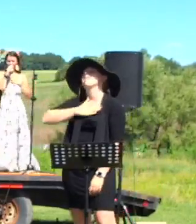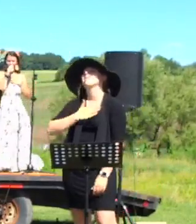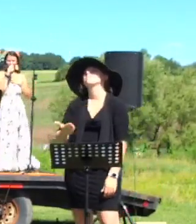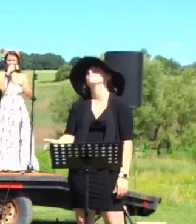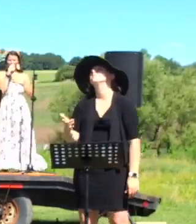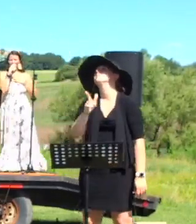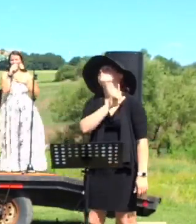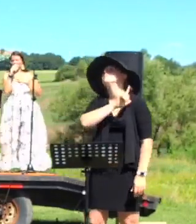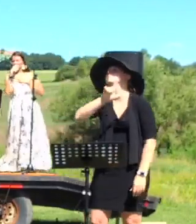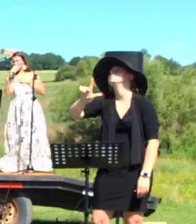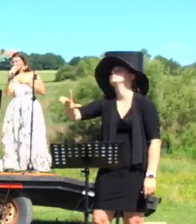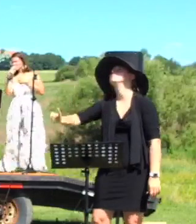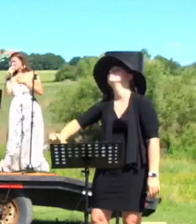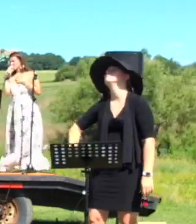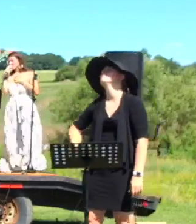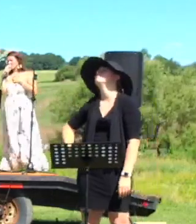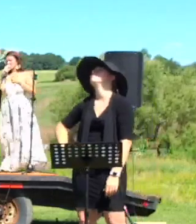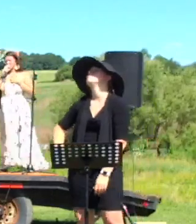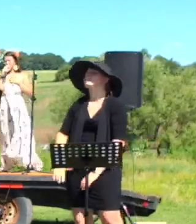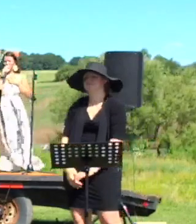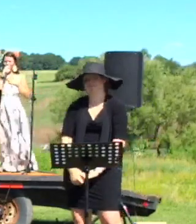Will you lead me,